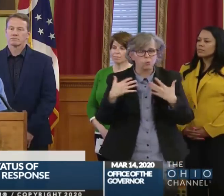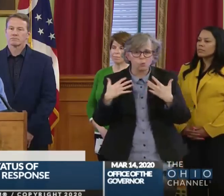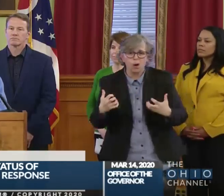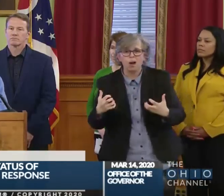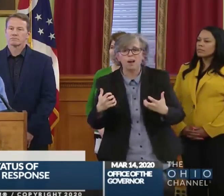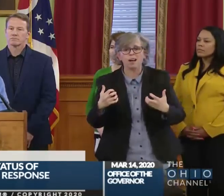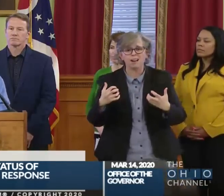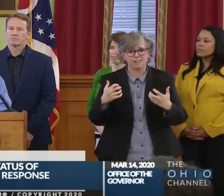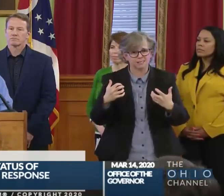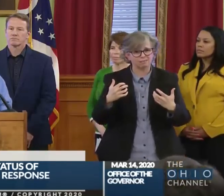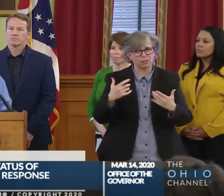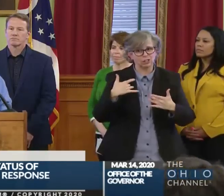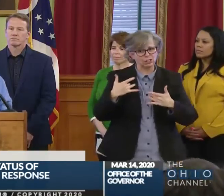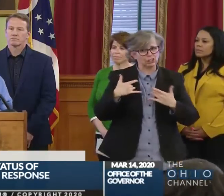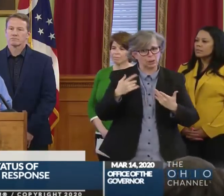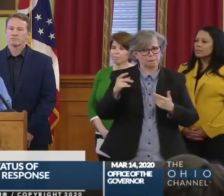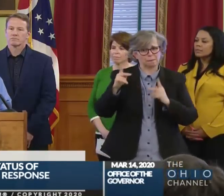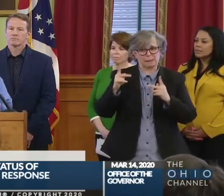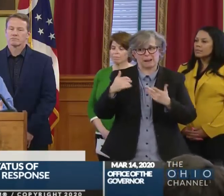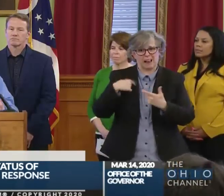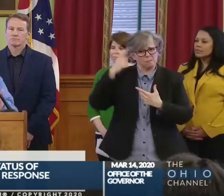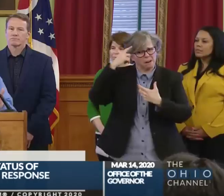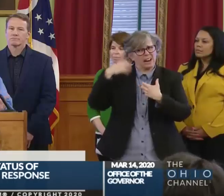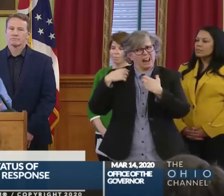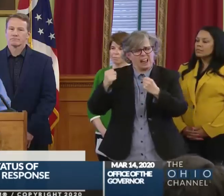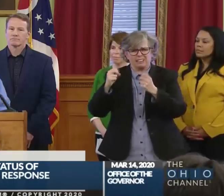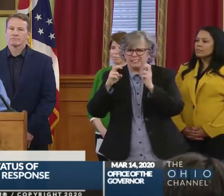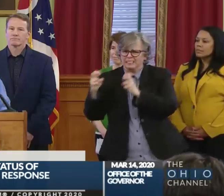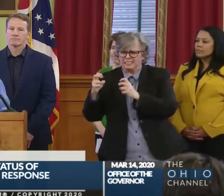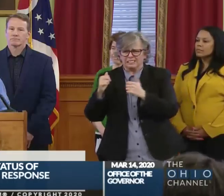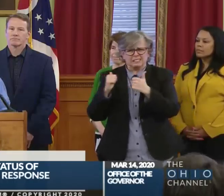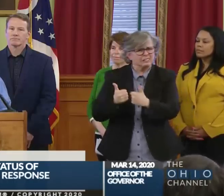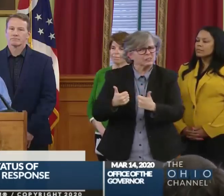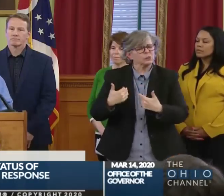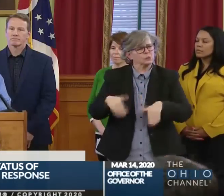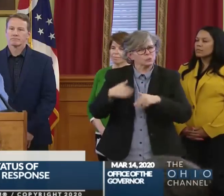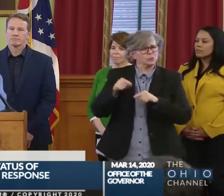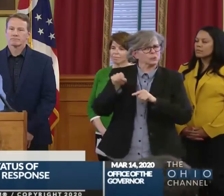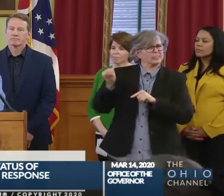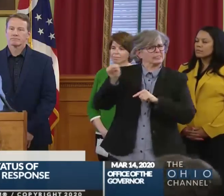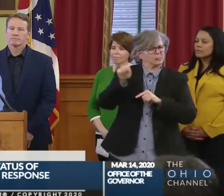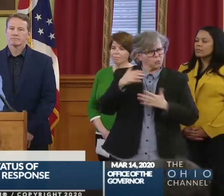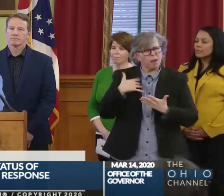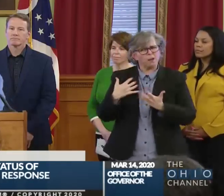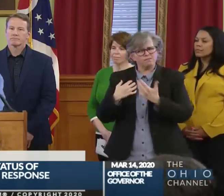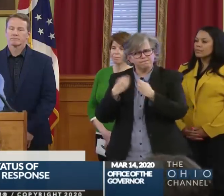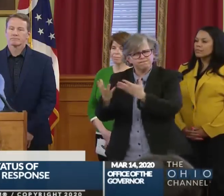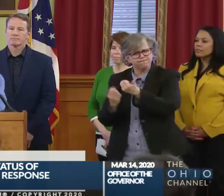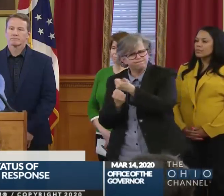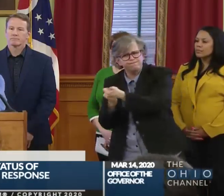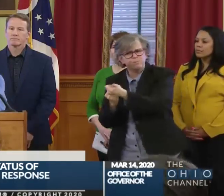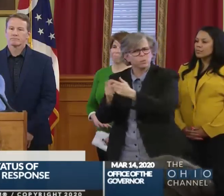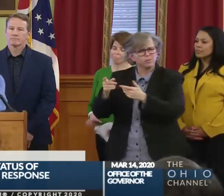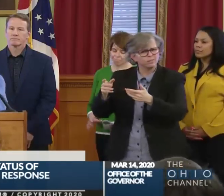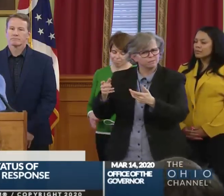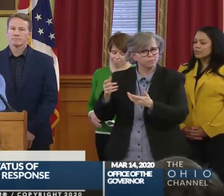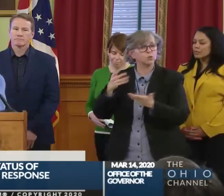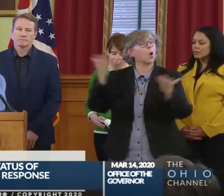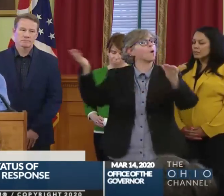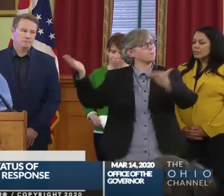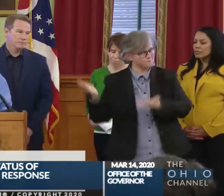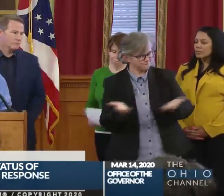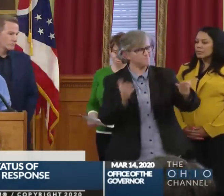with people who have mental health problems and challenges, that they have the support and help that they need. Lori, I'll ask you to come